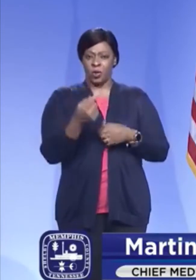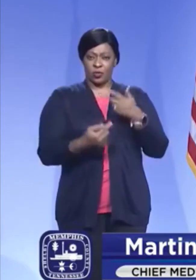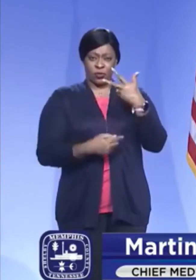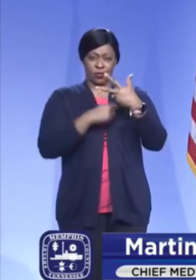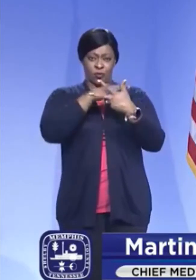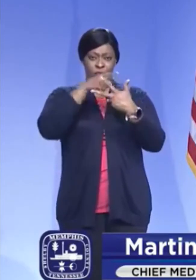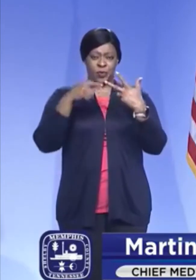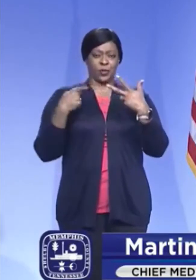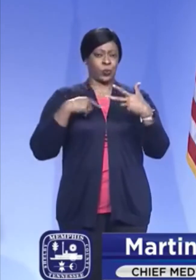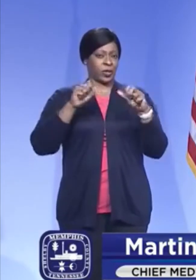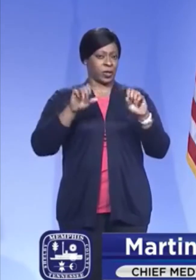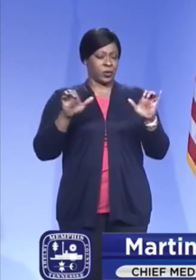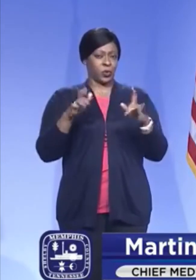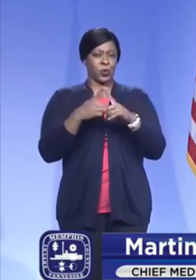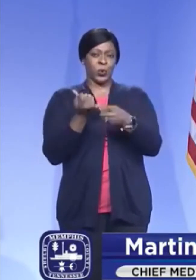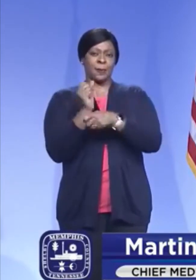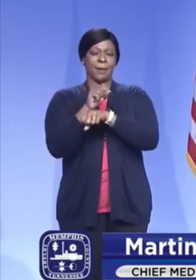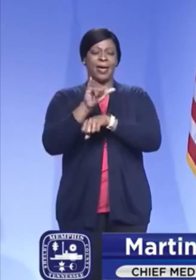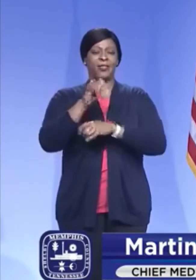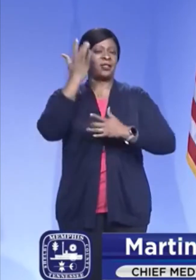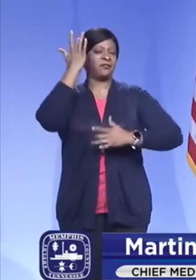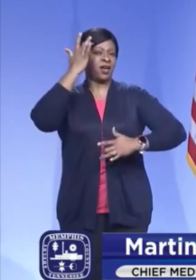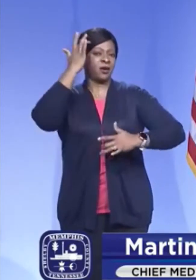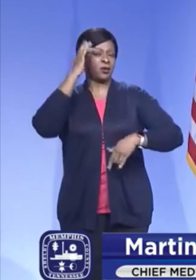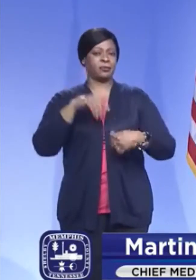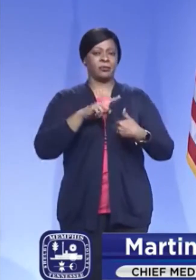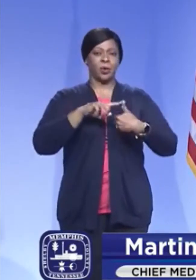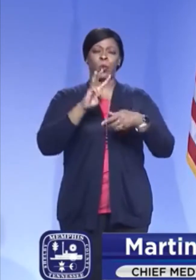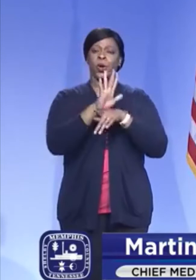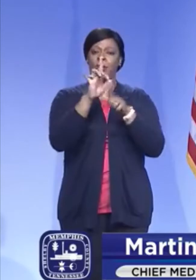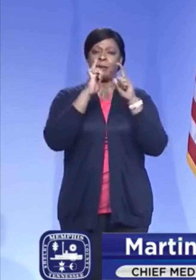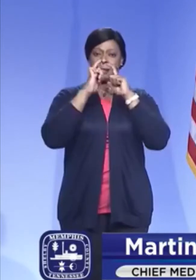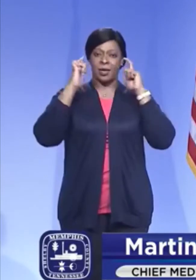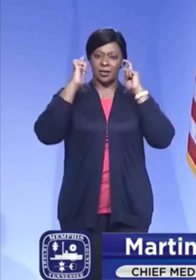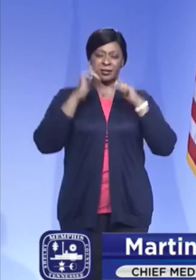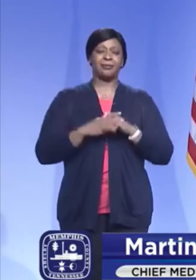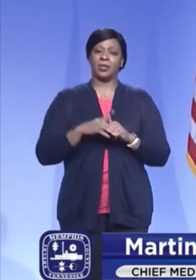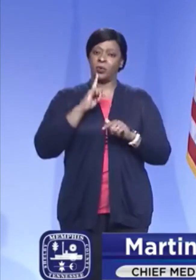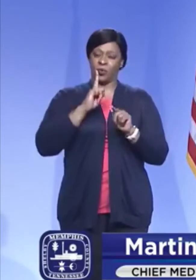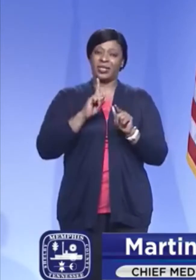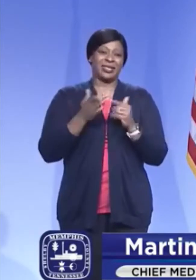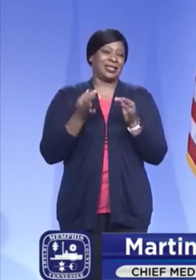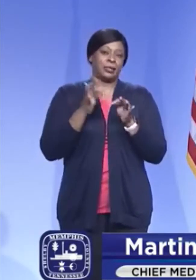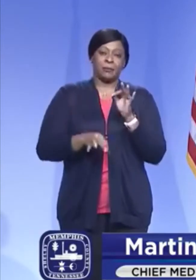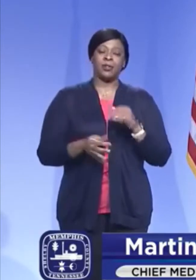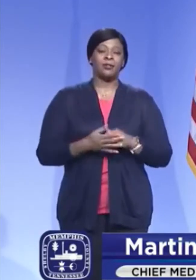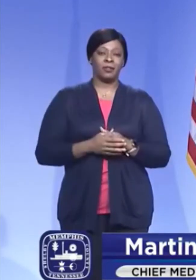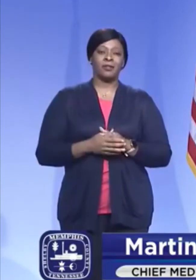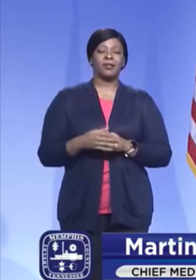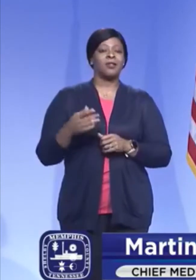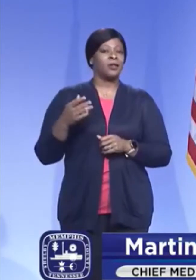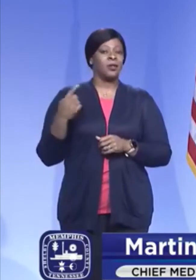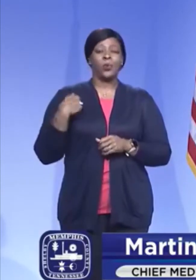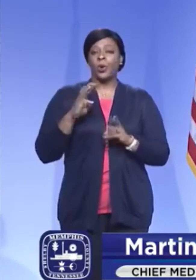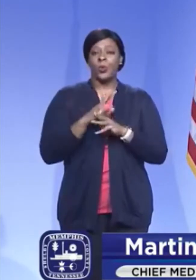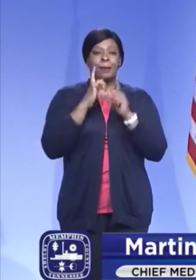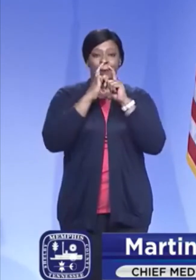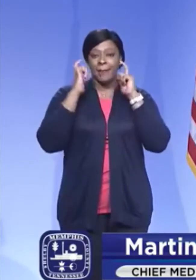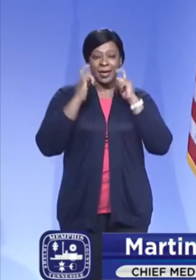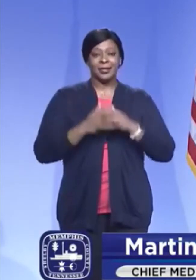that we can do to combat this virus. One is wear your mask. It's really quite simple. We wear a